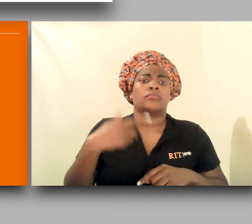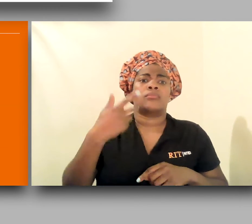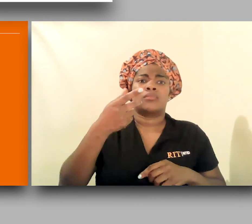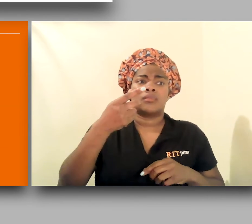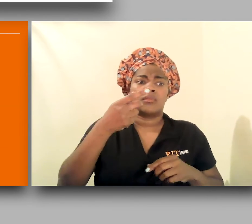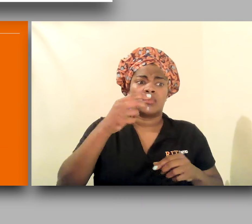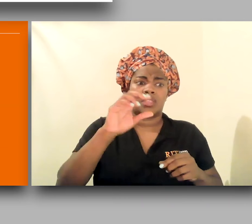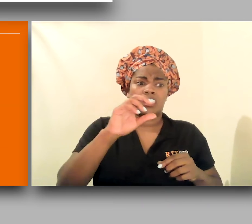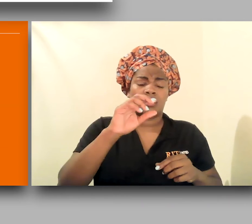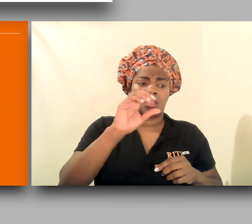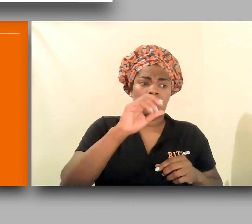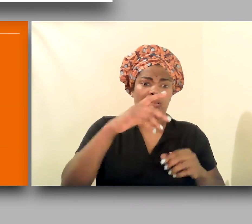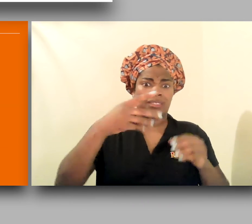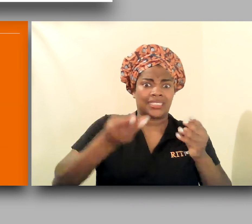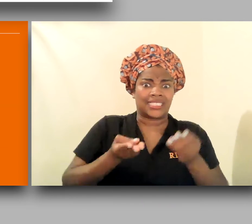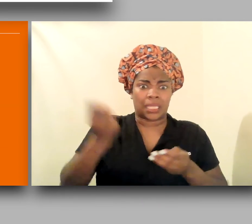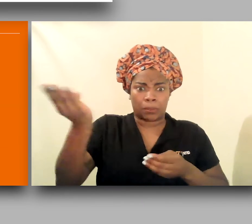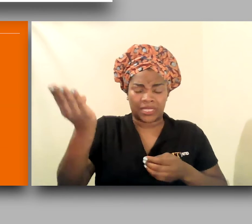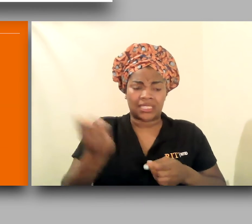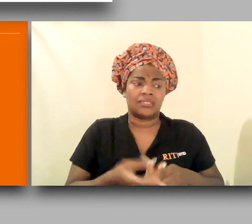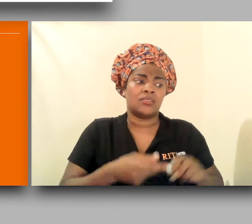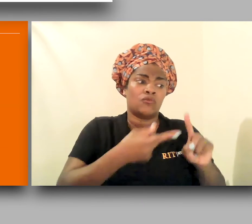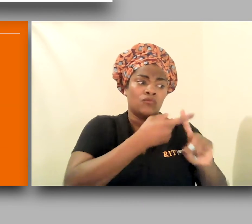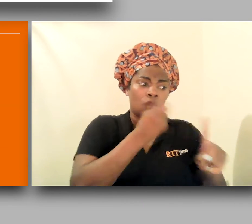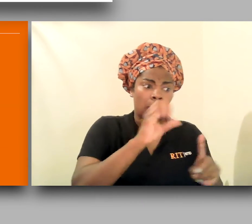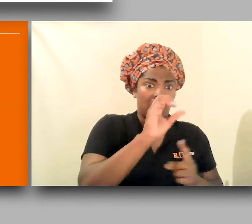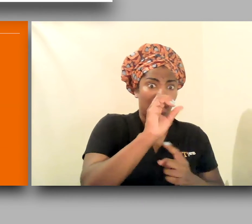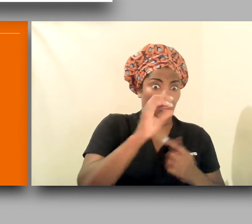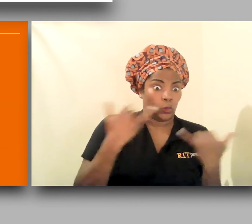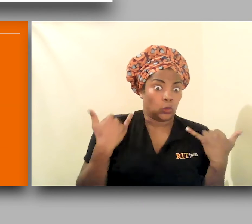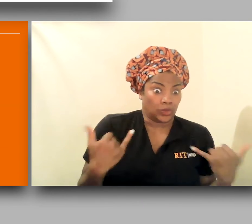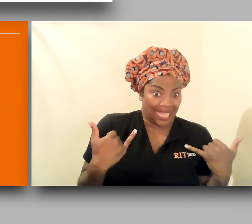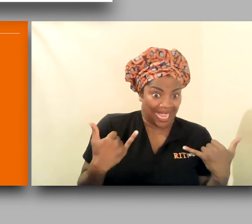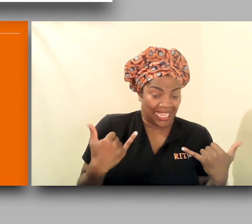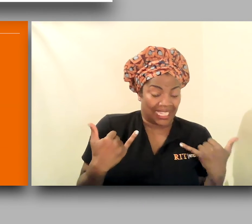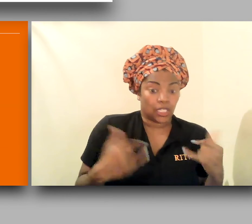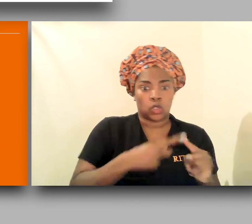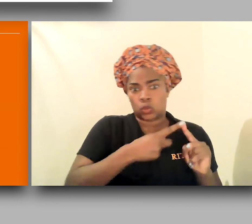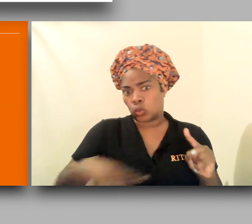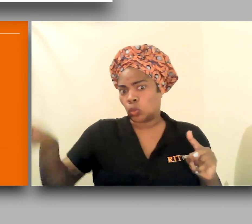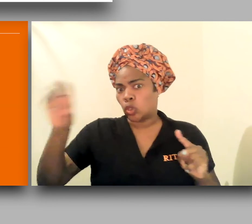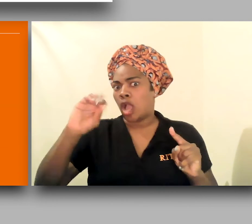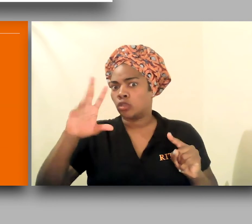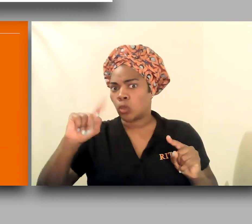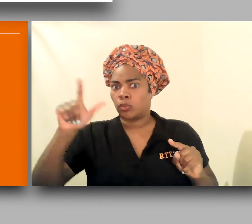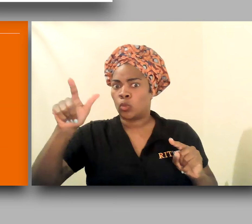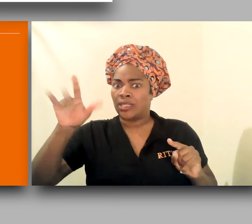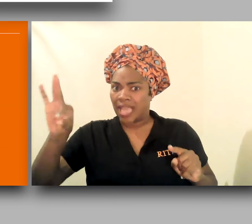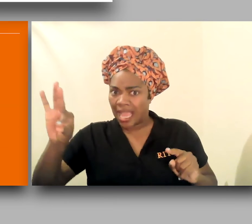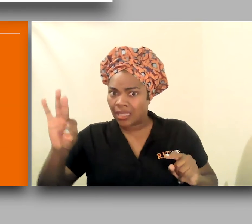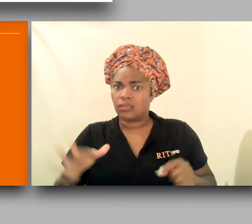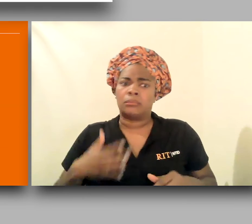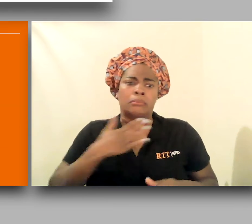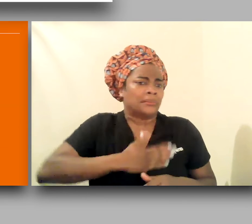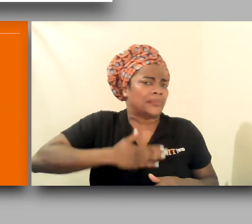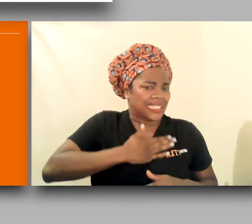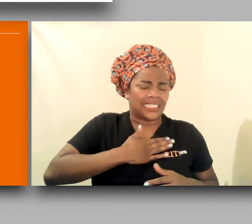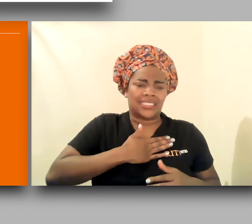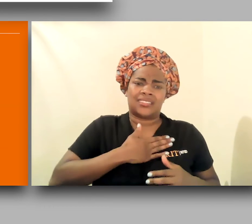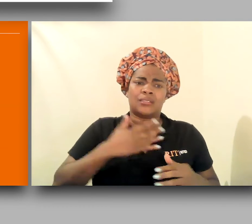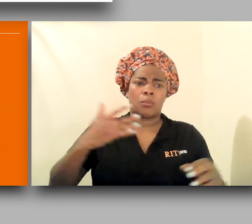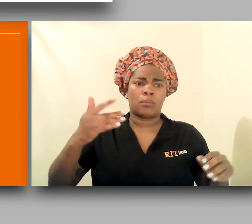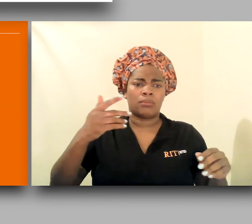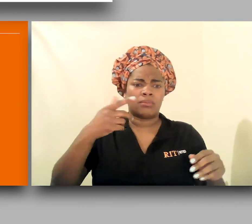You have to submit, you have till today, from today to October 29th. If you feel like,